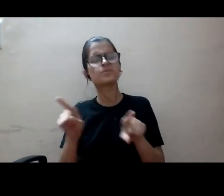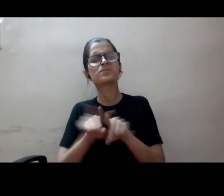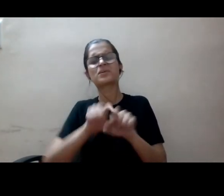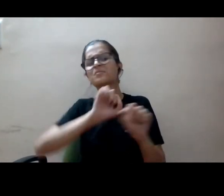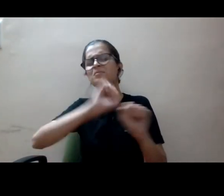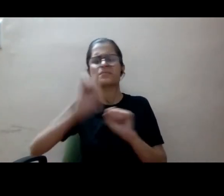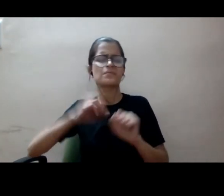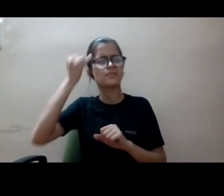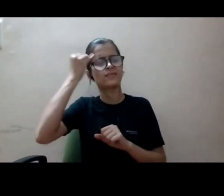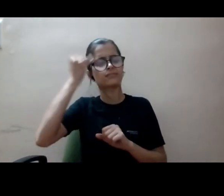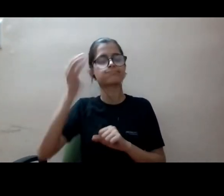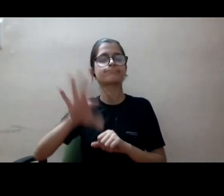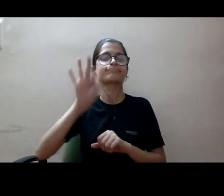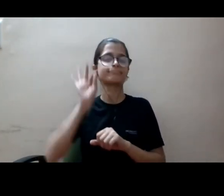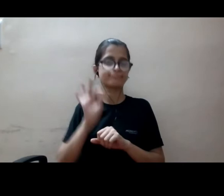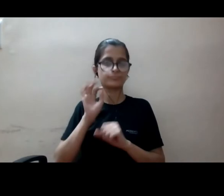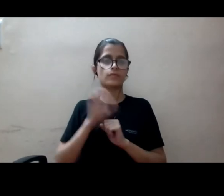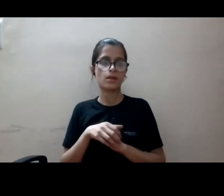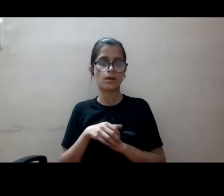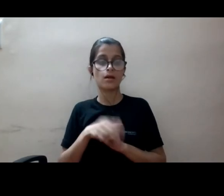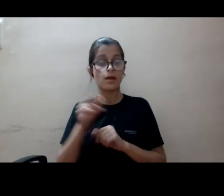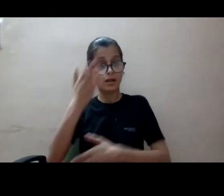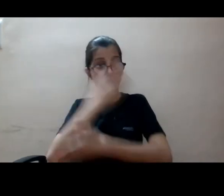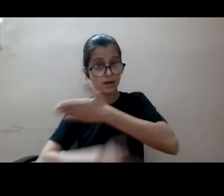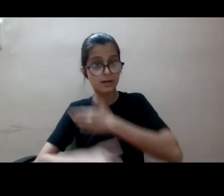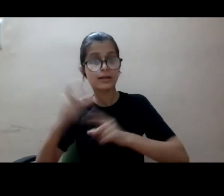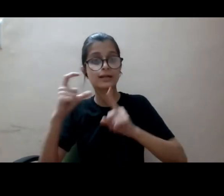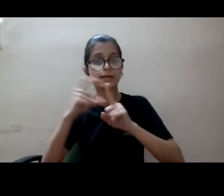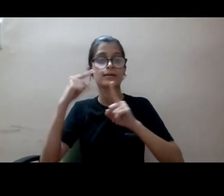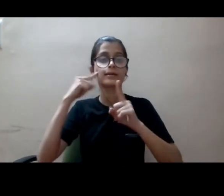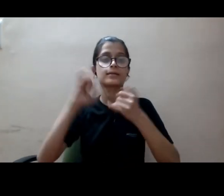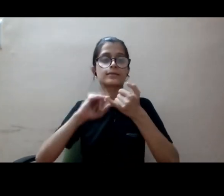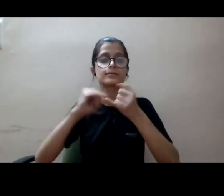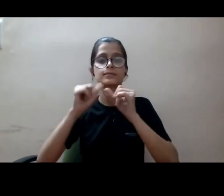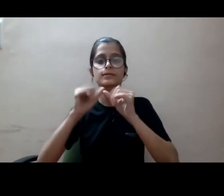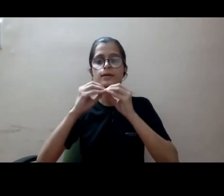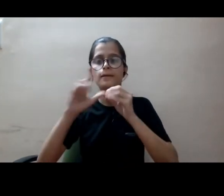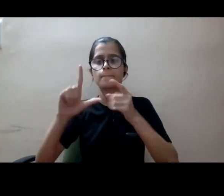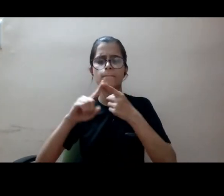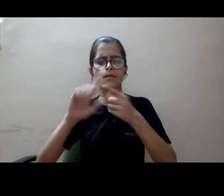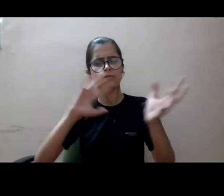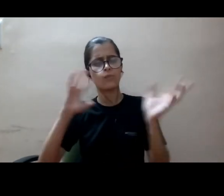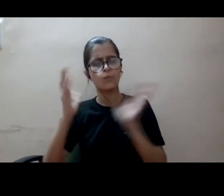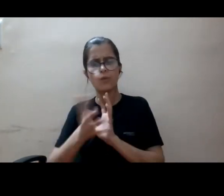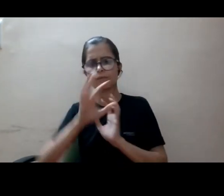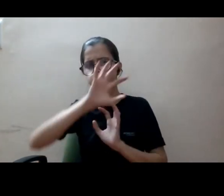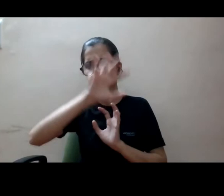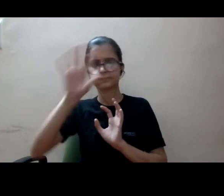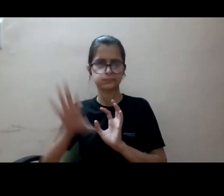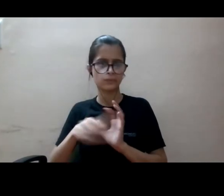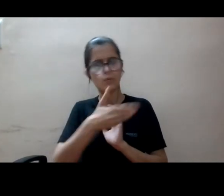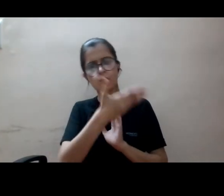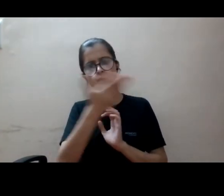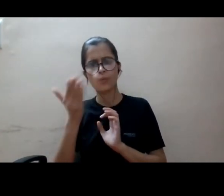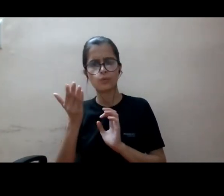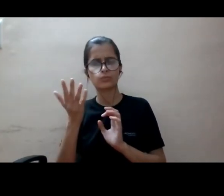apart. So the disabled are increasingly around the world demanding not only their